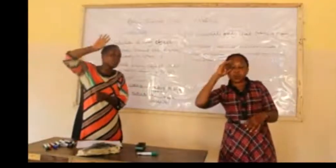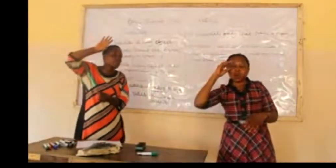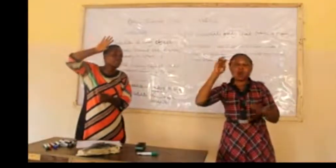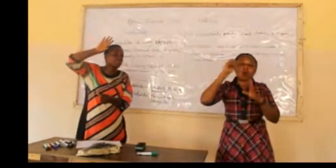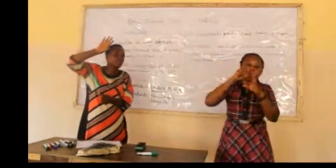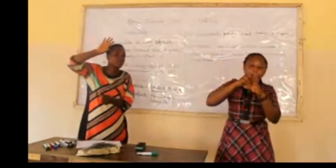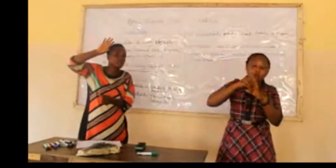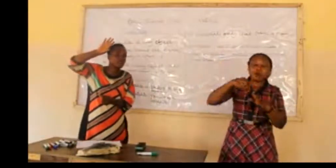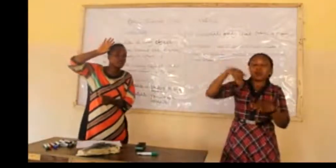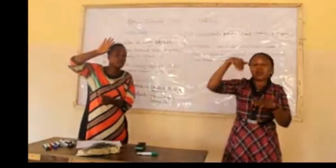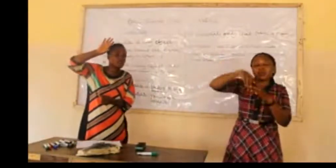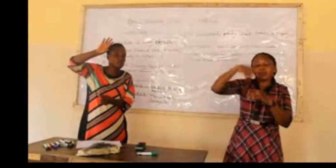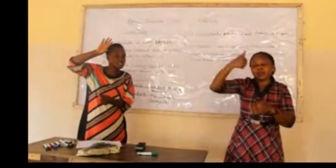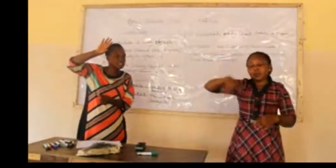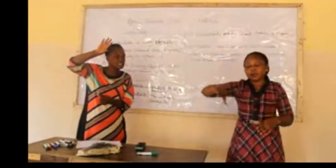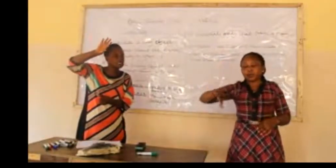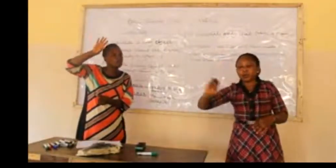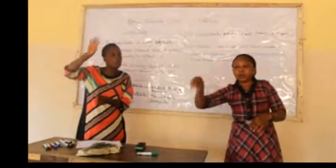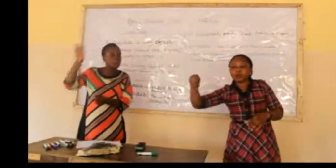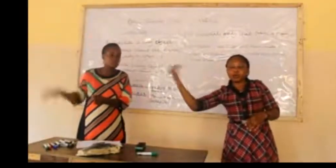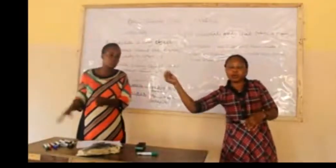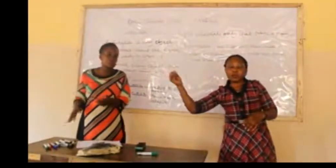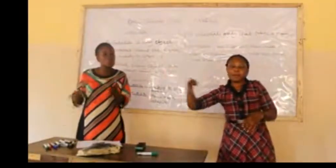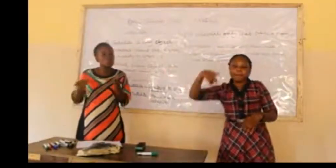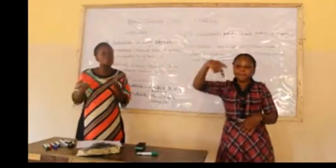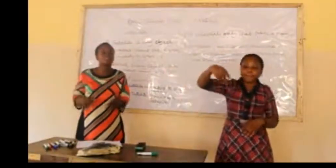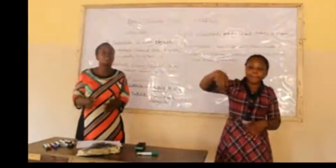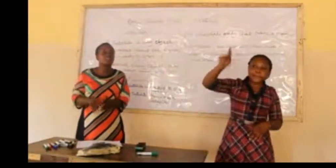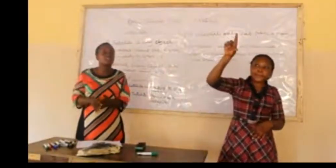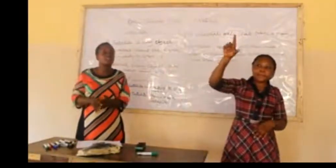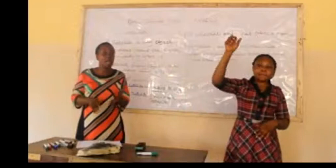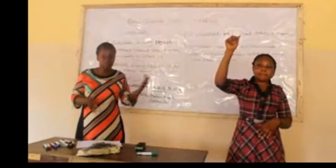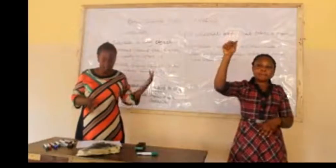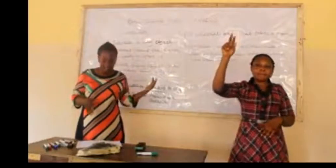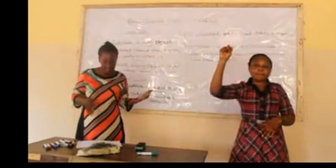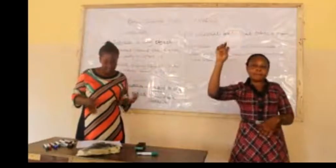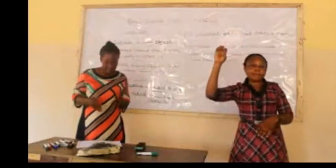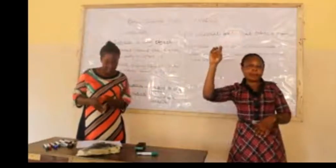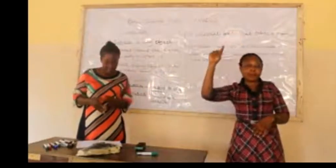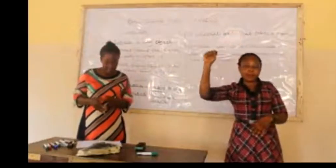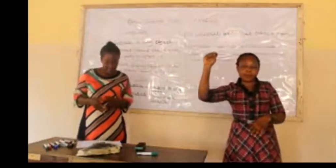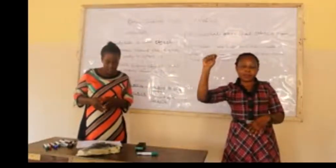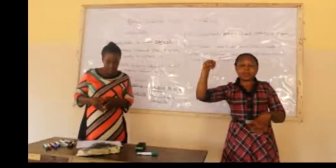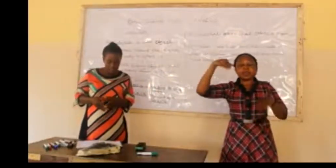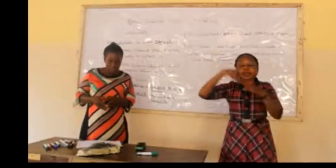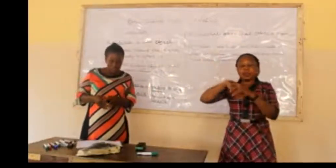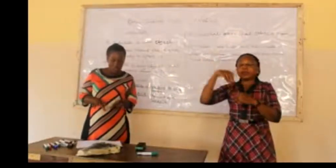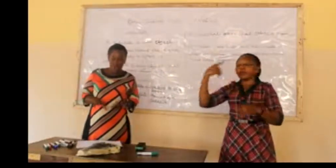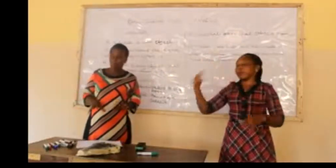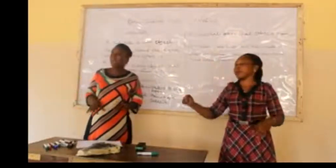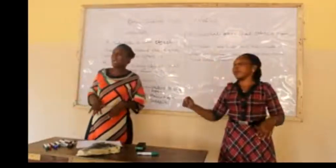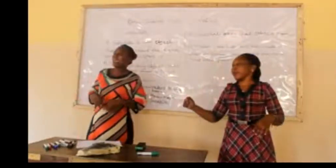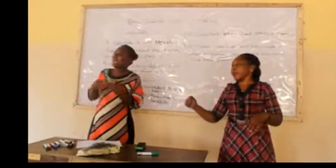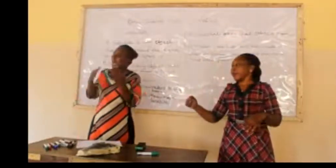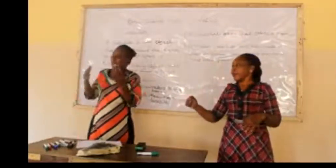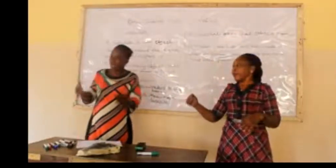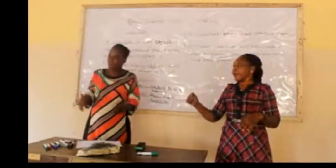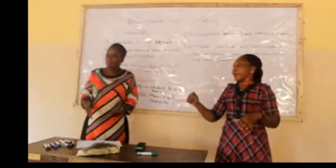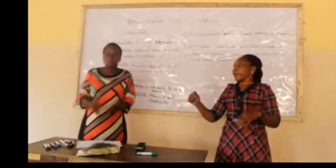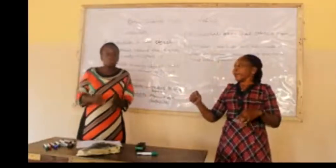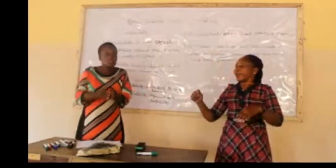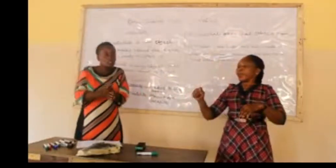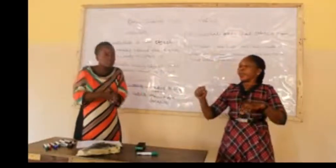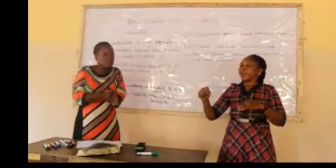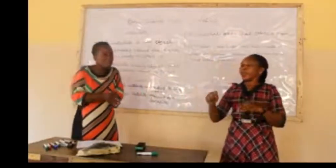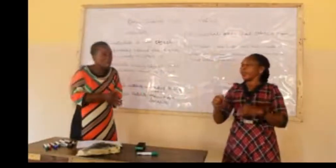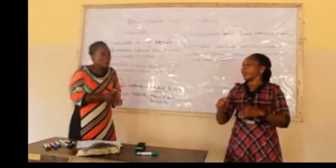in the space for certain purposes, which we will see after this. So man